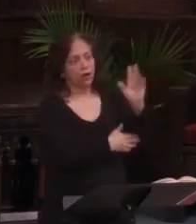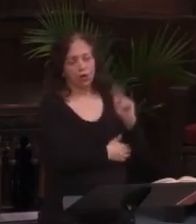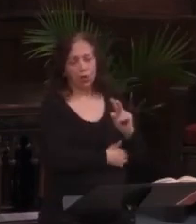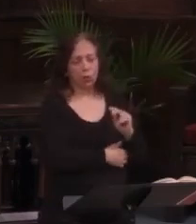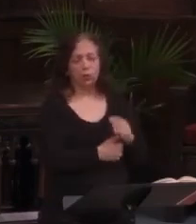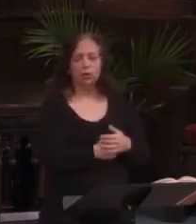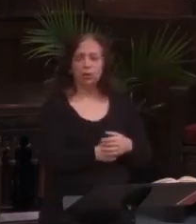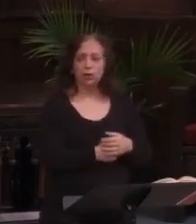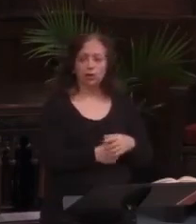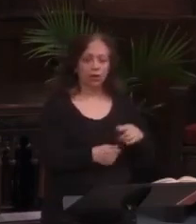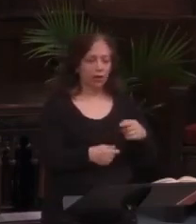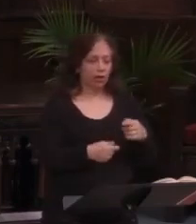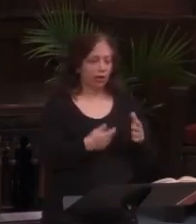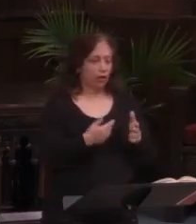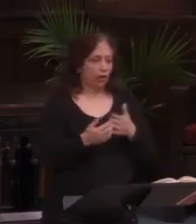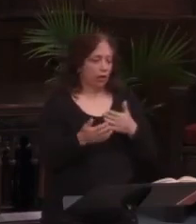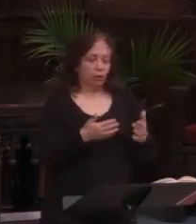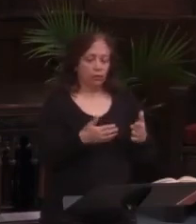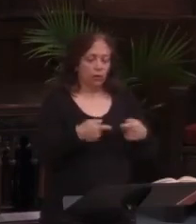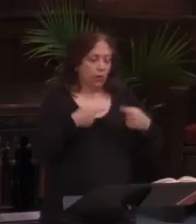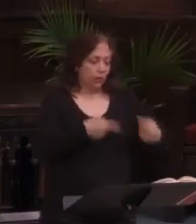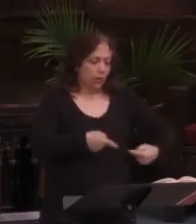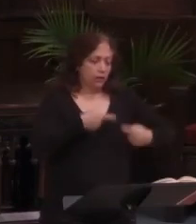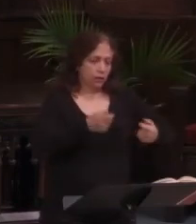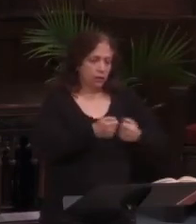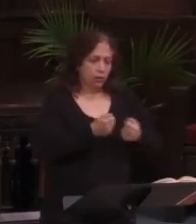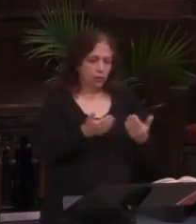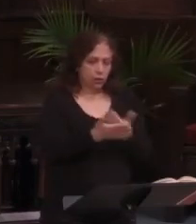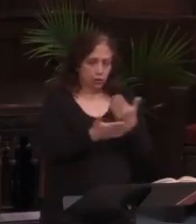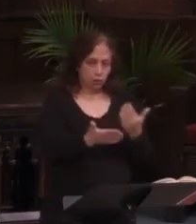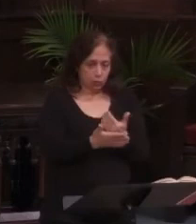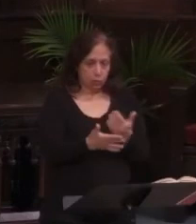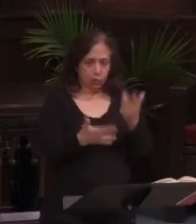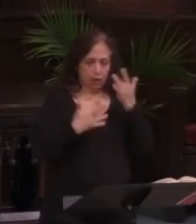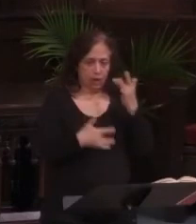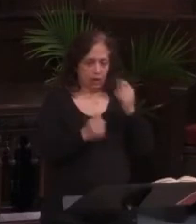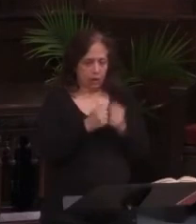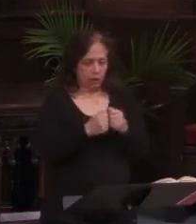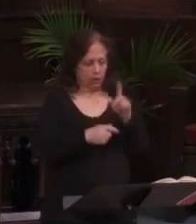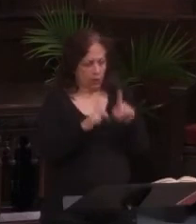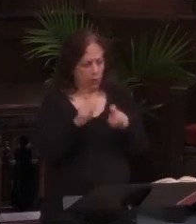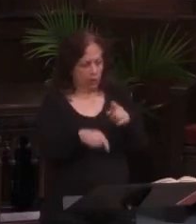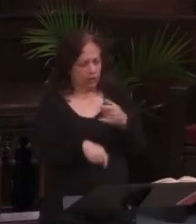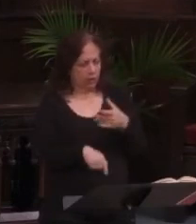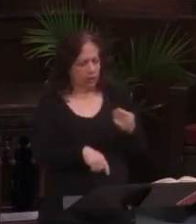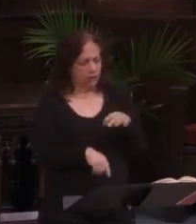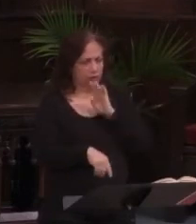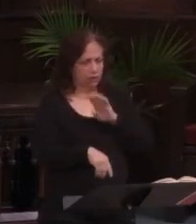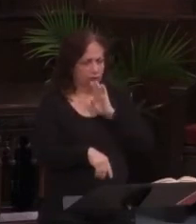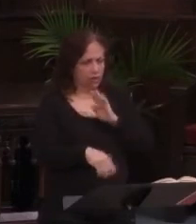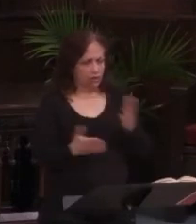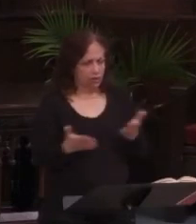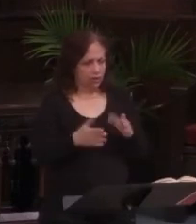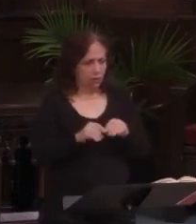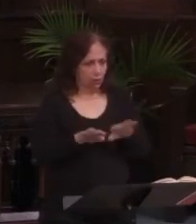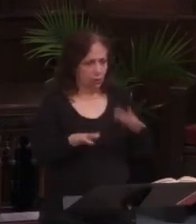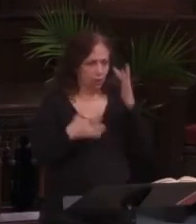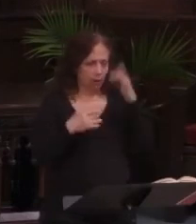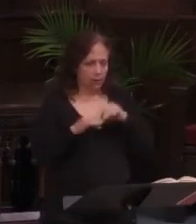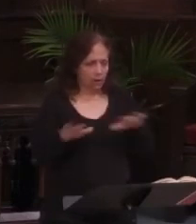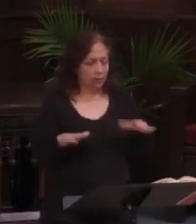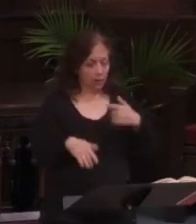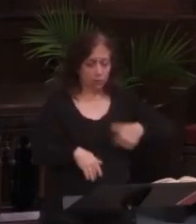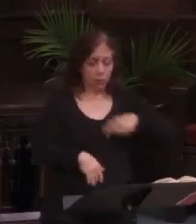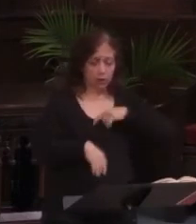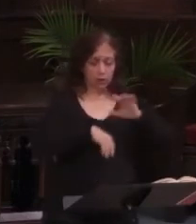Even as we wrestle with our new reality, with our questions and frustrations, we as a congregation